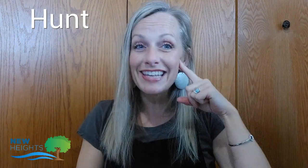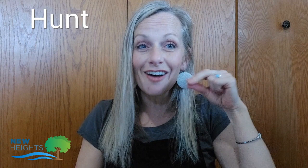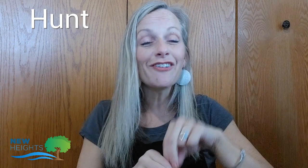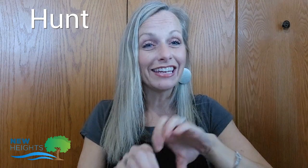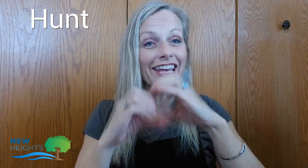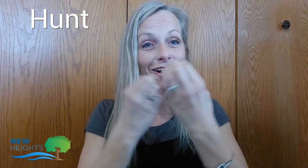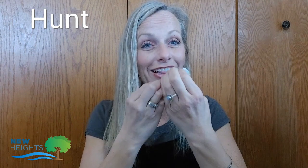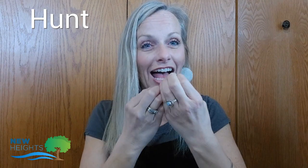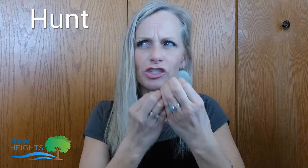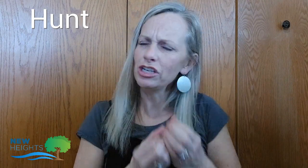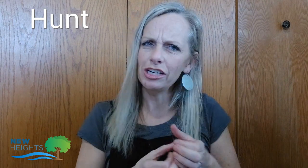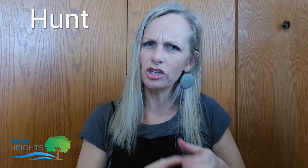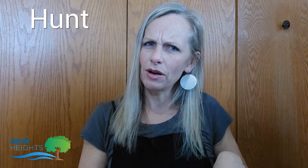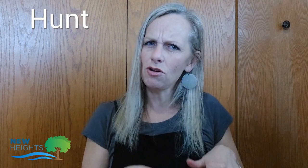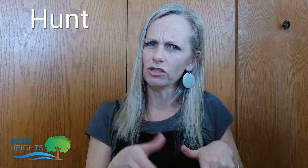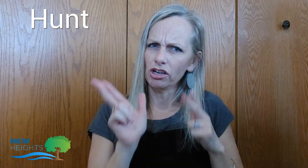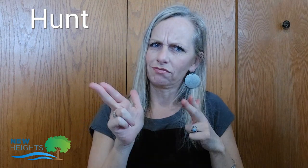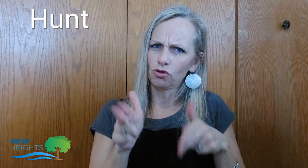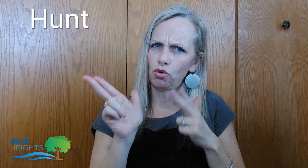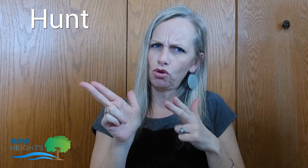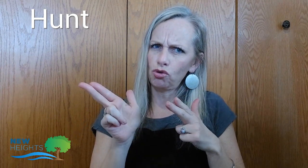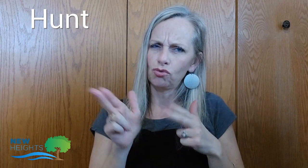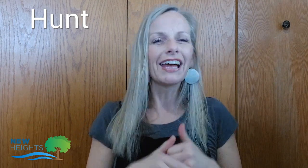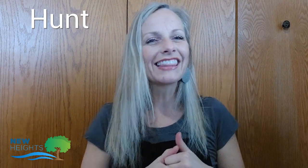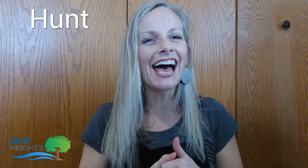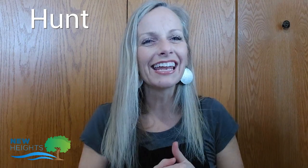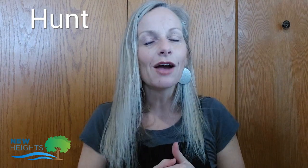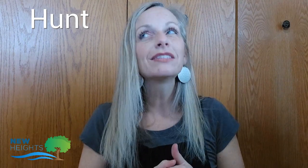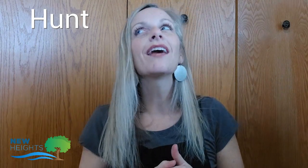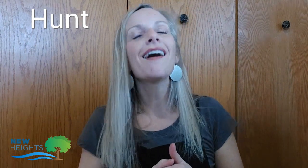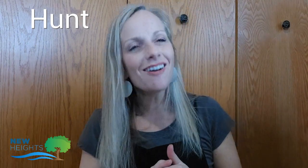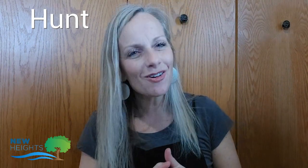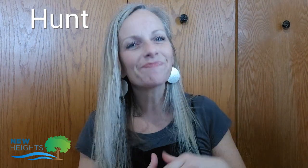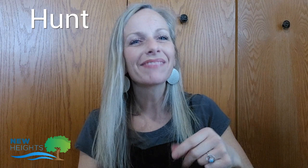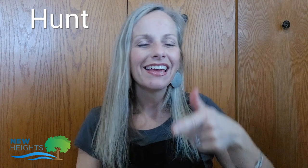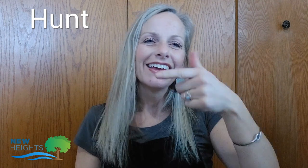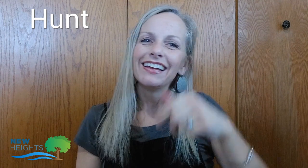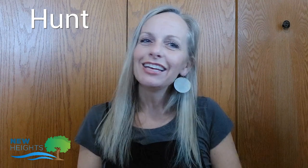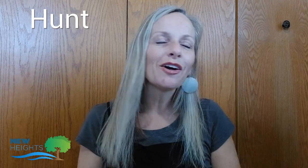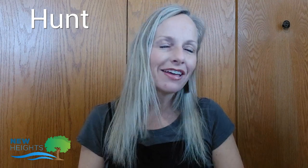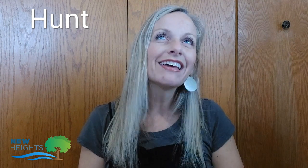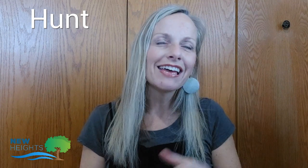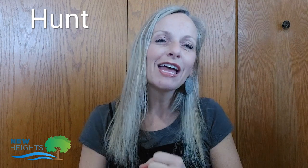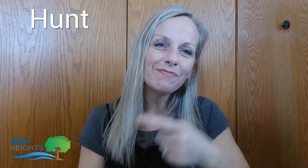deaf, and in our class, she went, no, it's like that. We said, oh, it